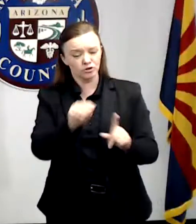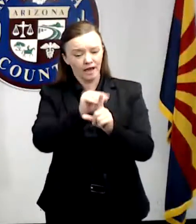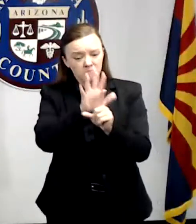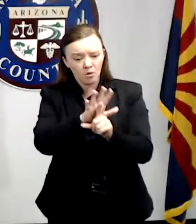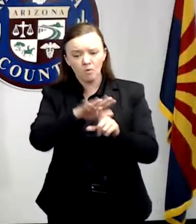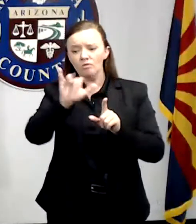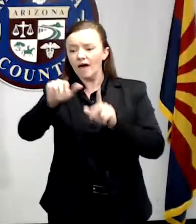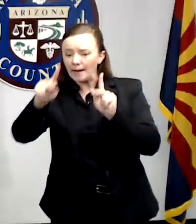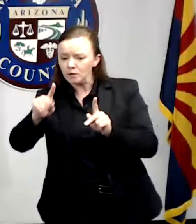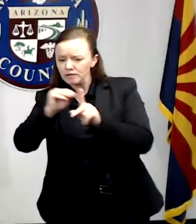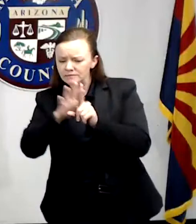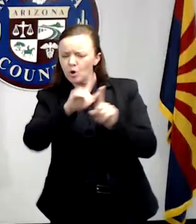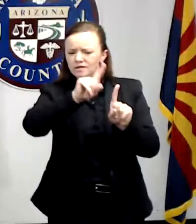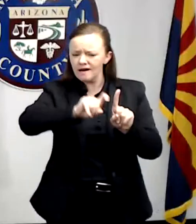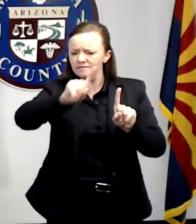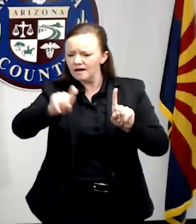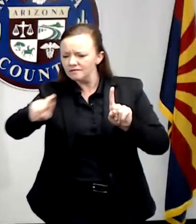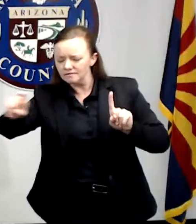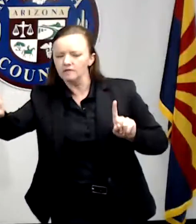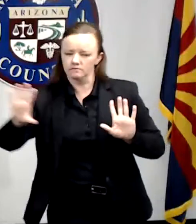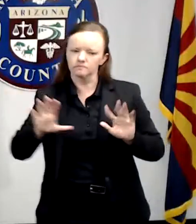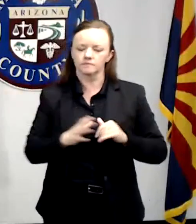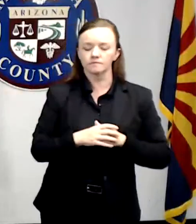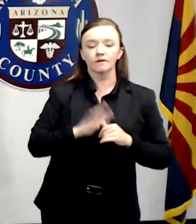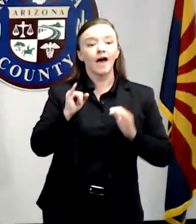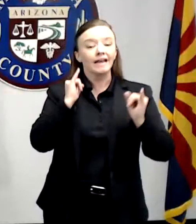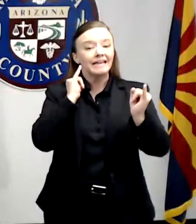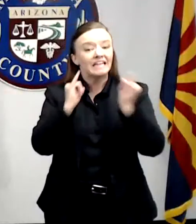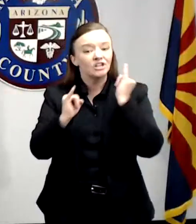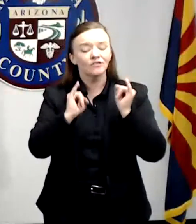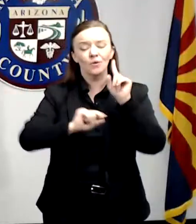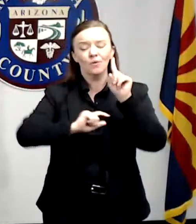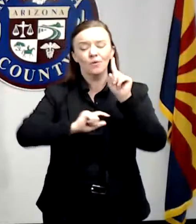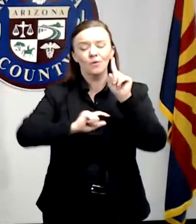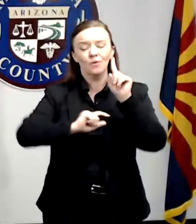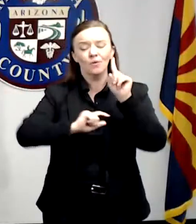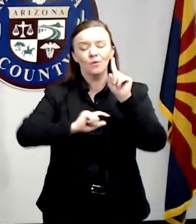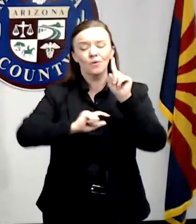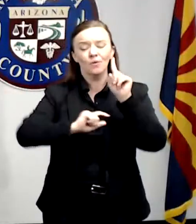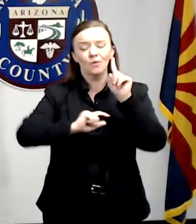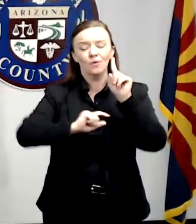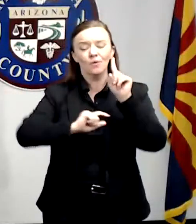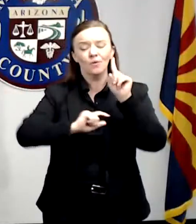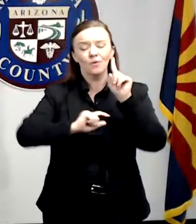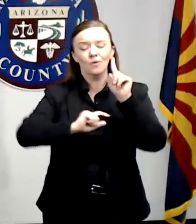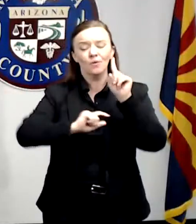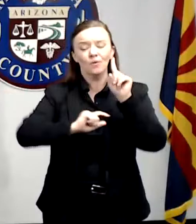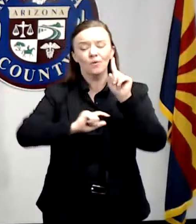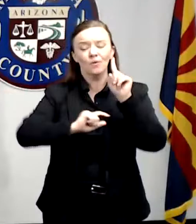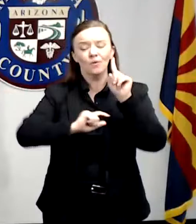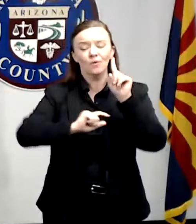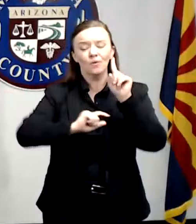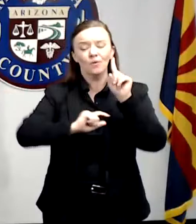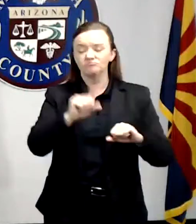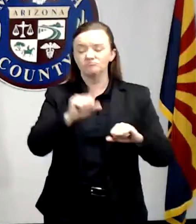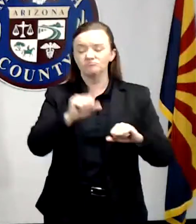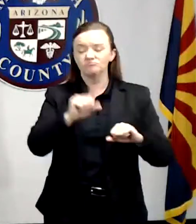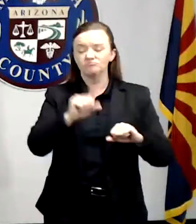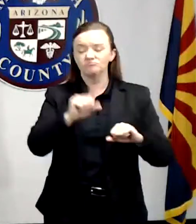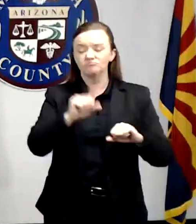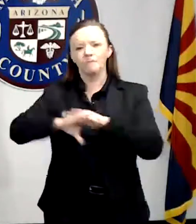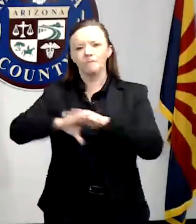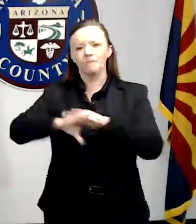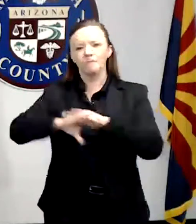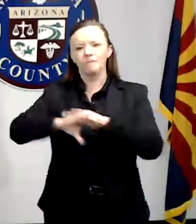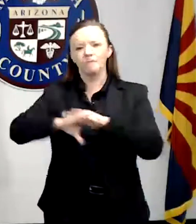exposed. As you can imagine, this interview can take anywhere from 3 hours, depending on what